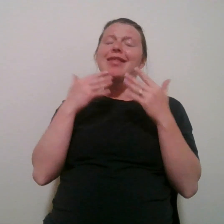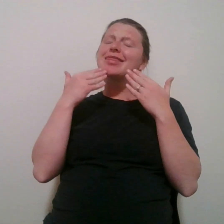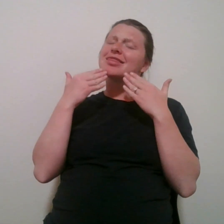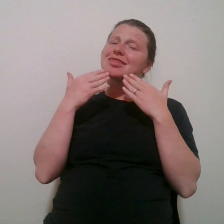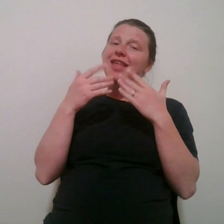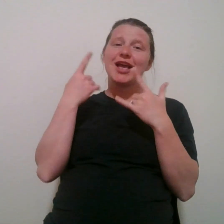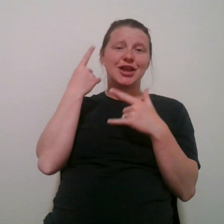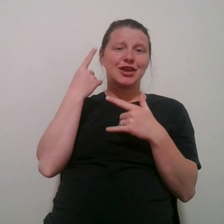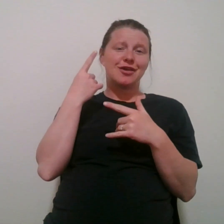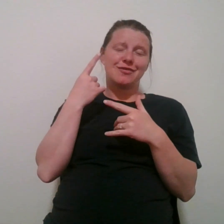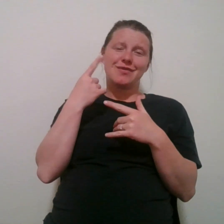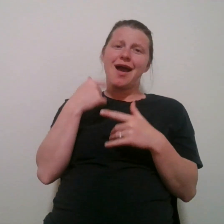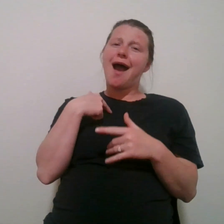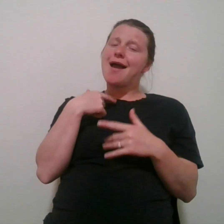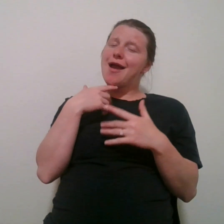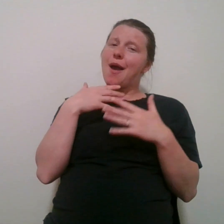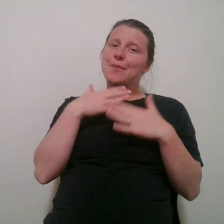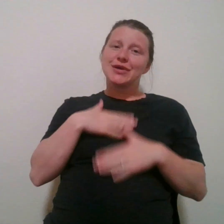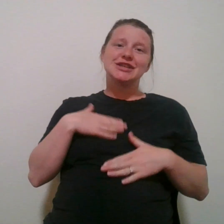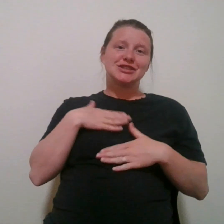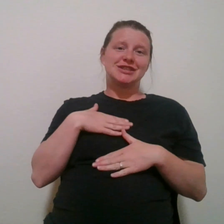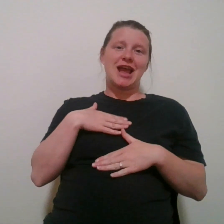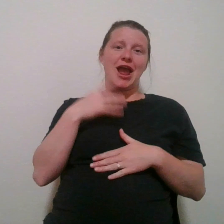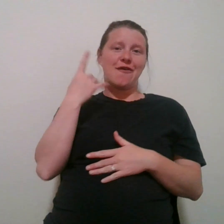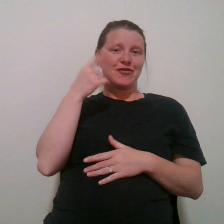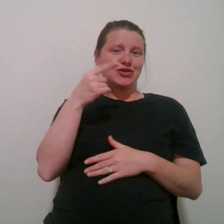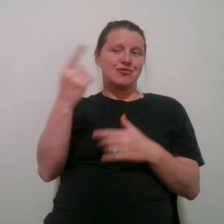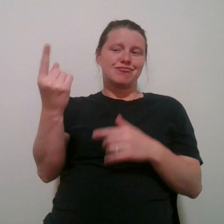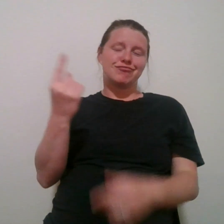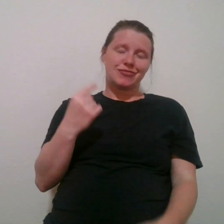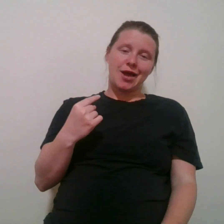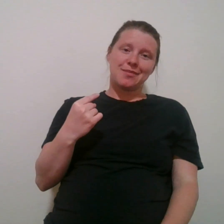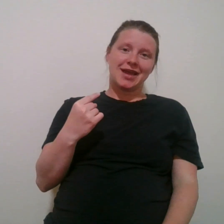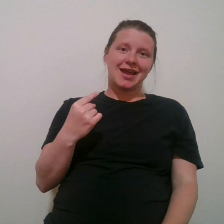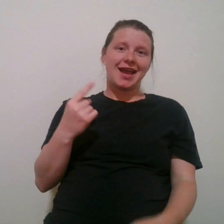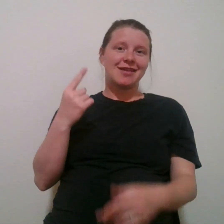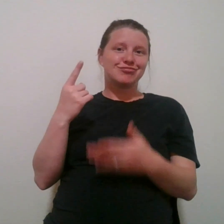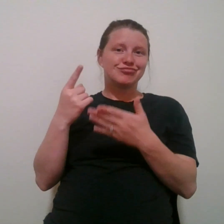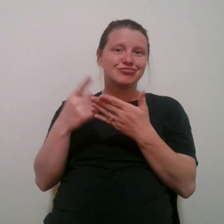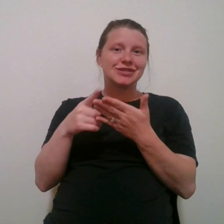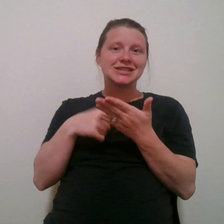appreciate, again, as I said, that you came in today and took the time to talk with me. Thank you.